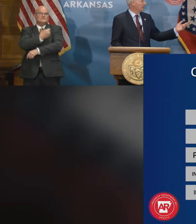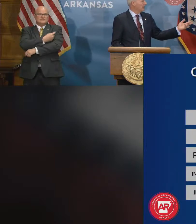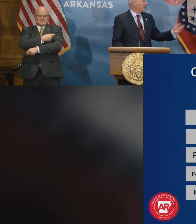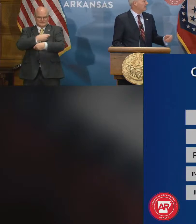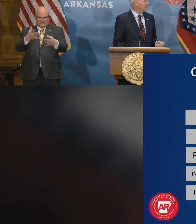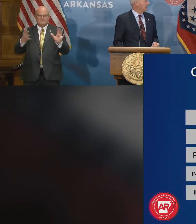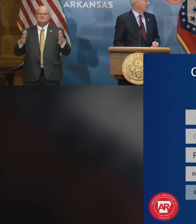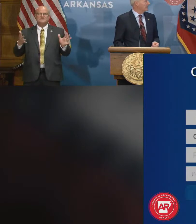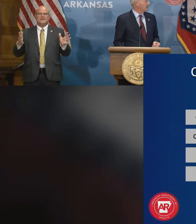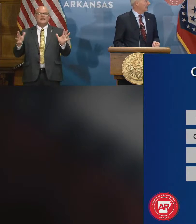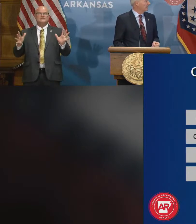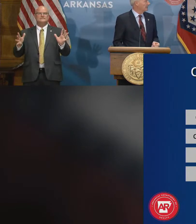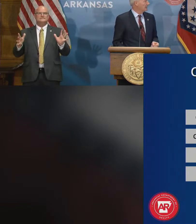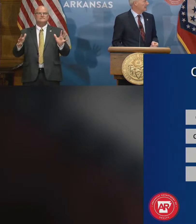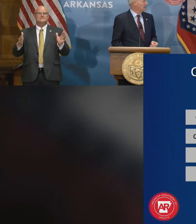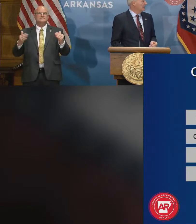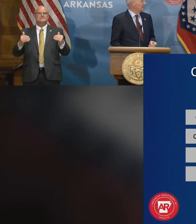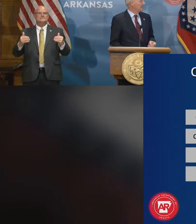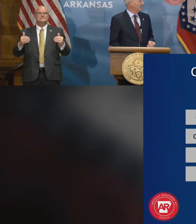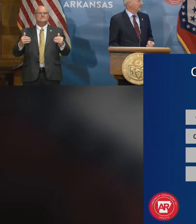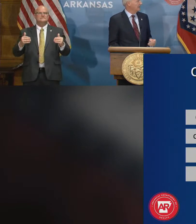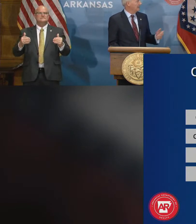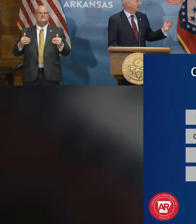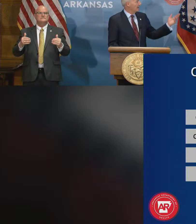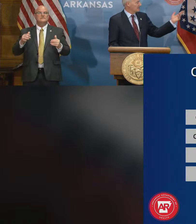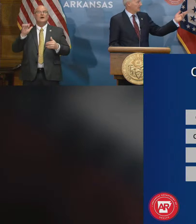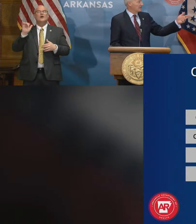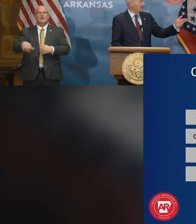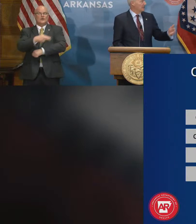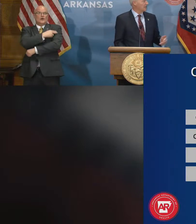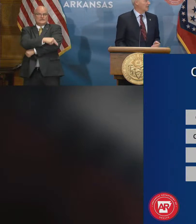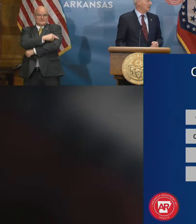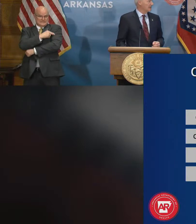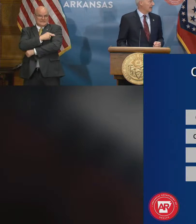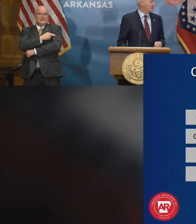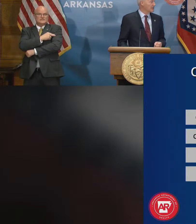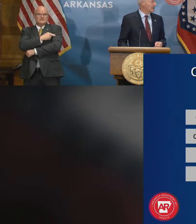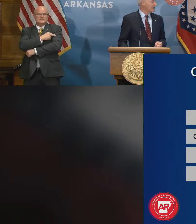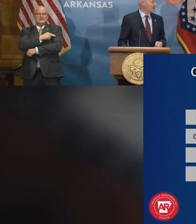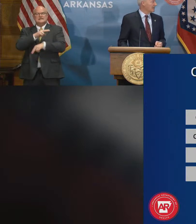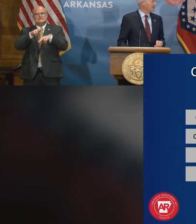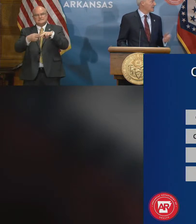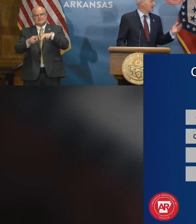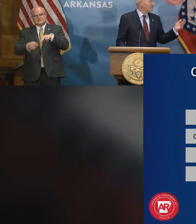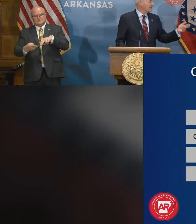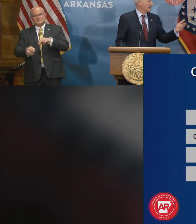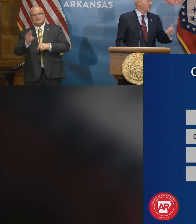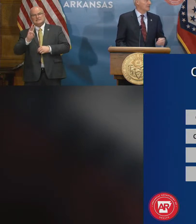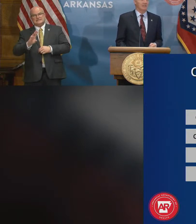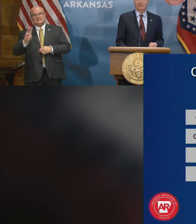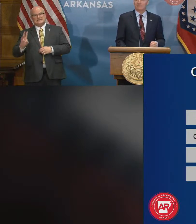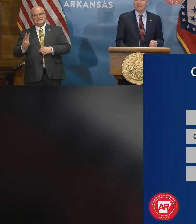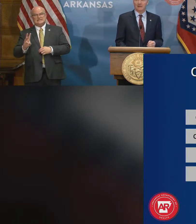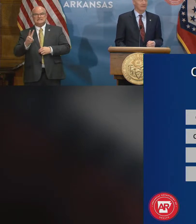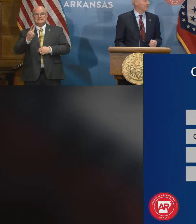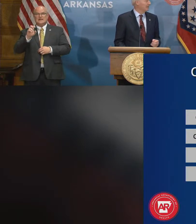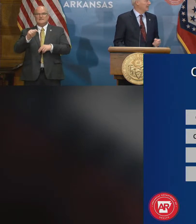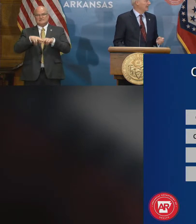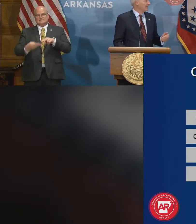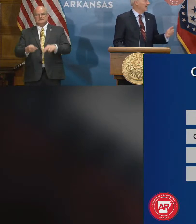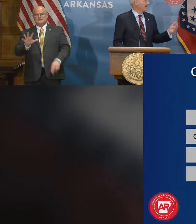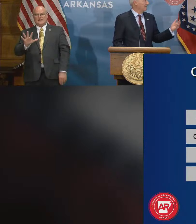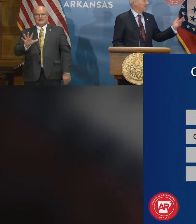given, I've already covered, and is there another one? The hospitalizations down 66, ventilators down